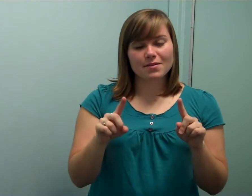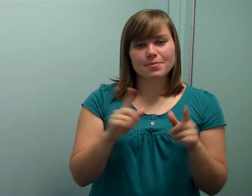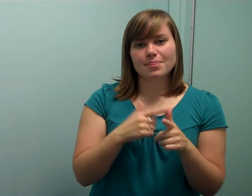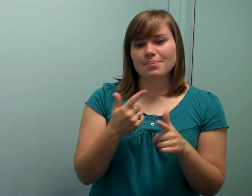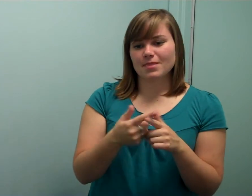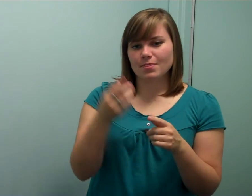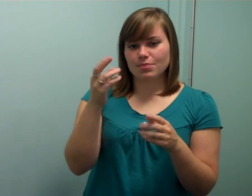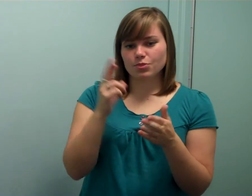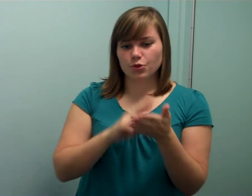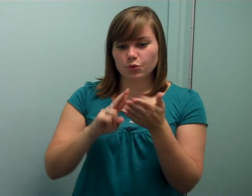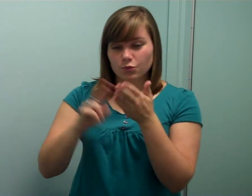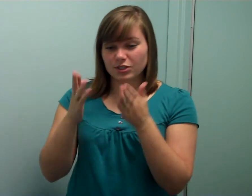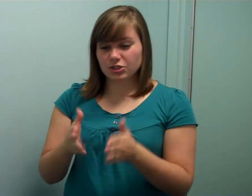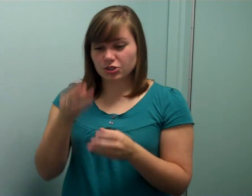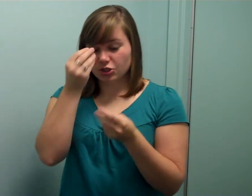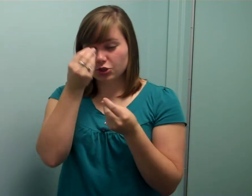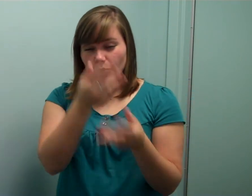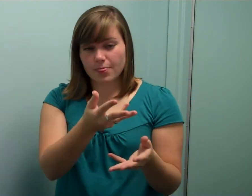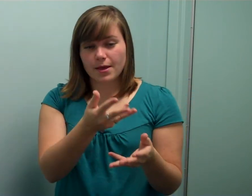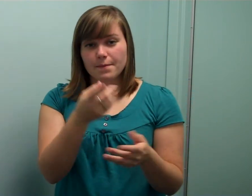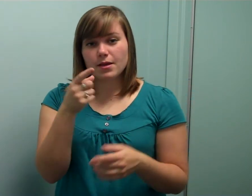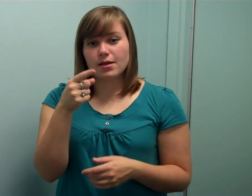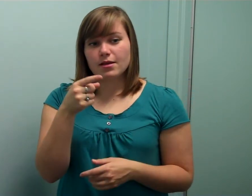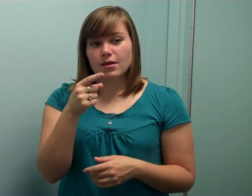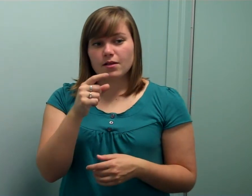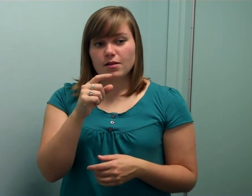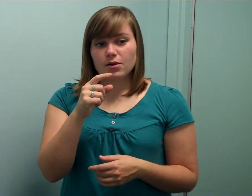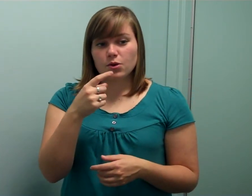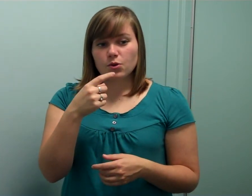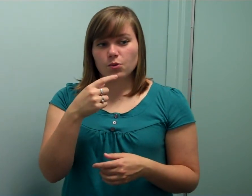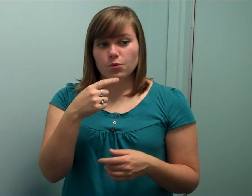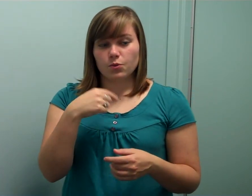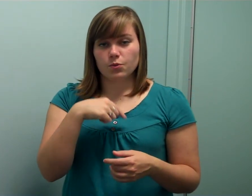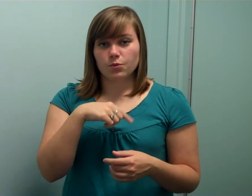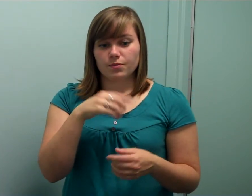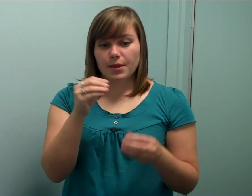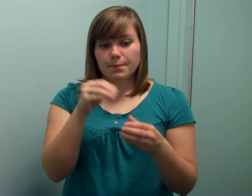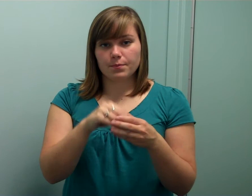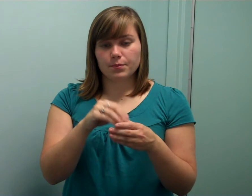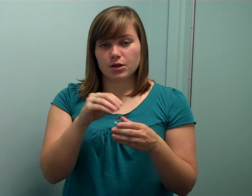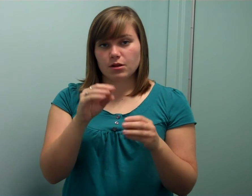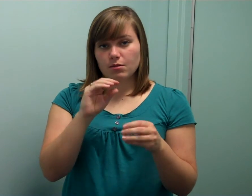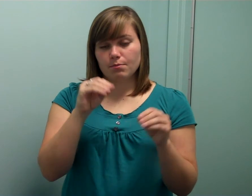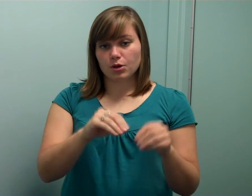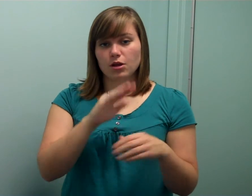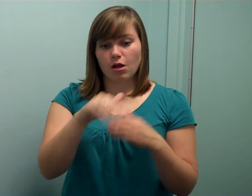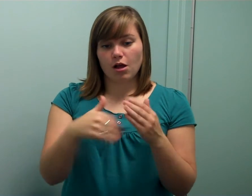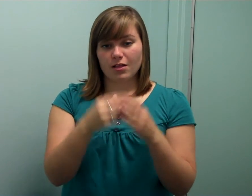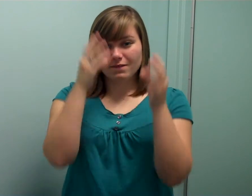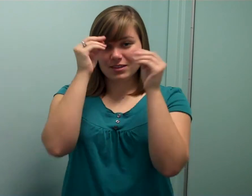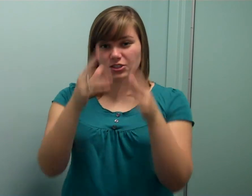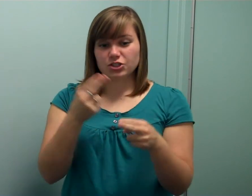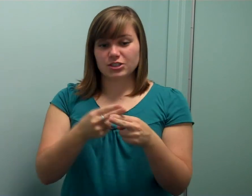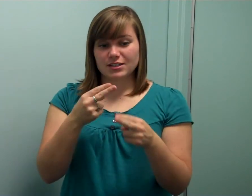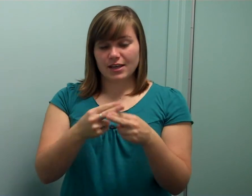them, "Actually, we put all the teachers' names in a hat, and yours were the 3 that were pulled." This